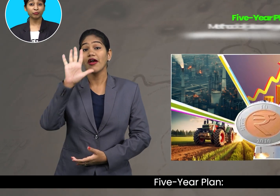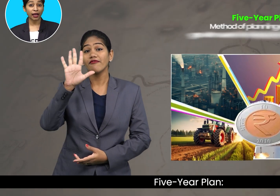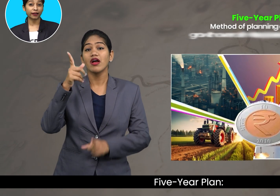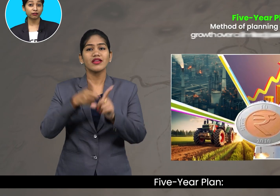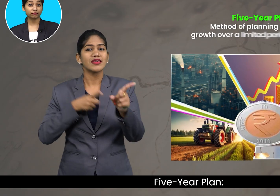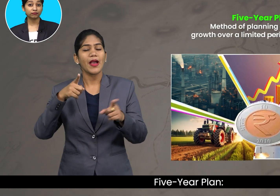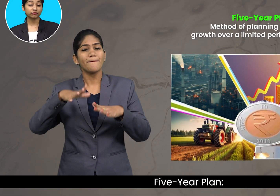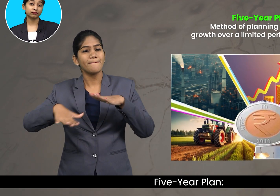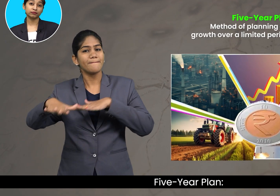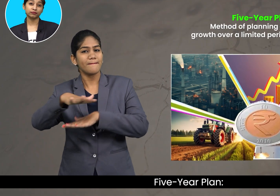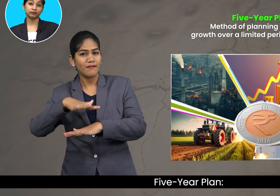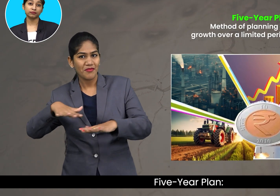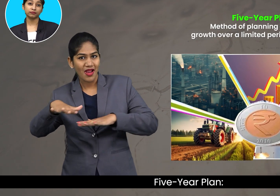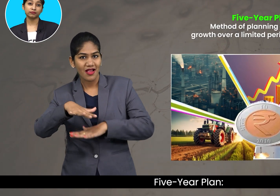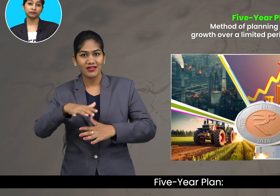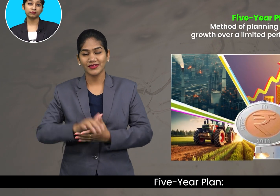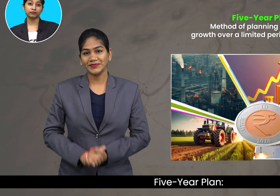5-year plan,